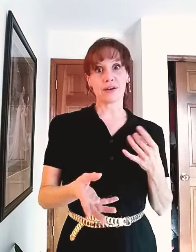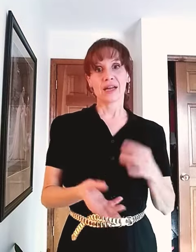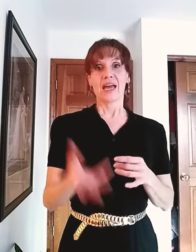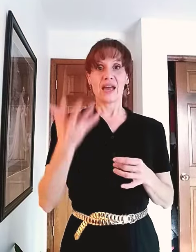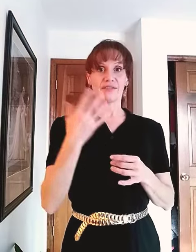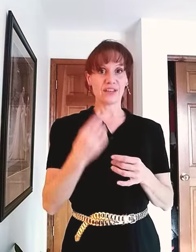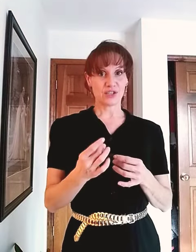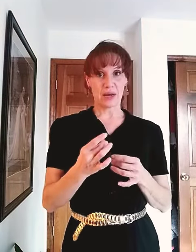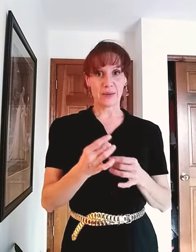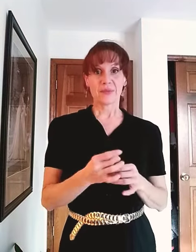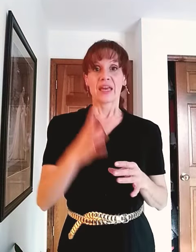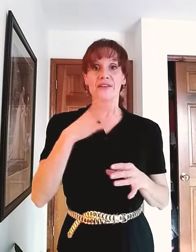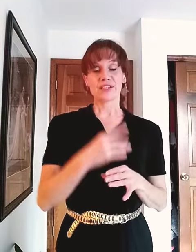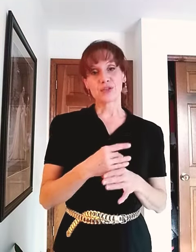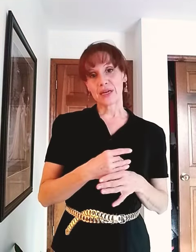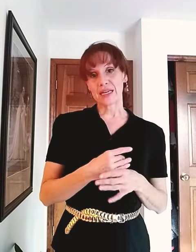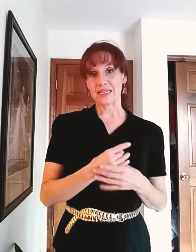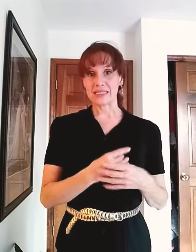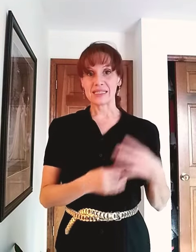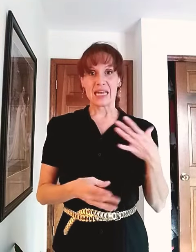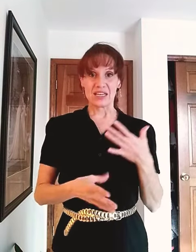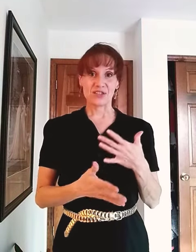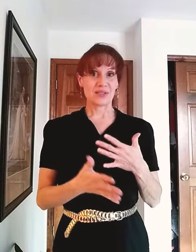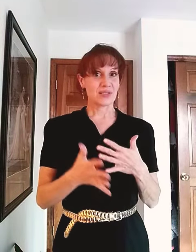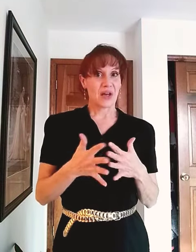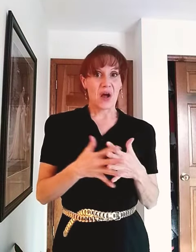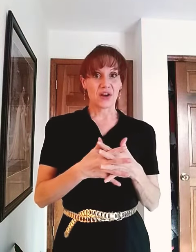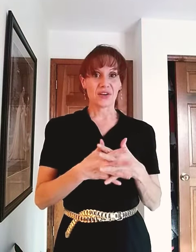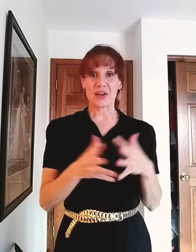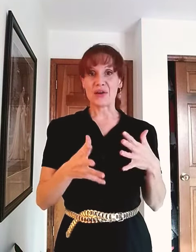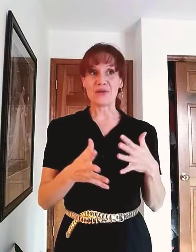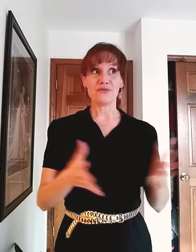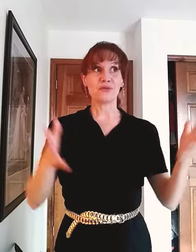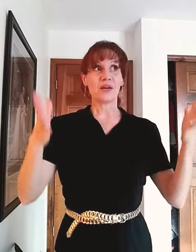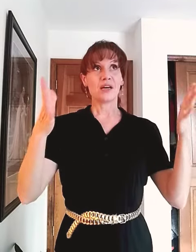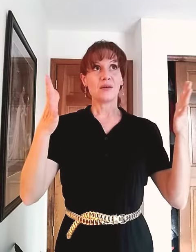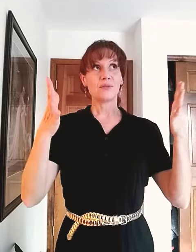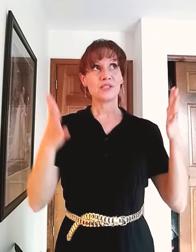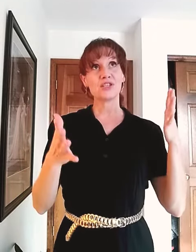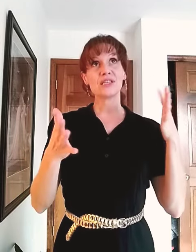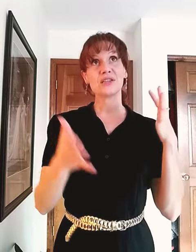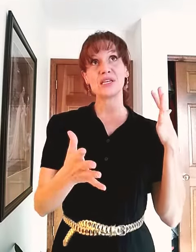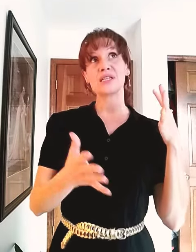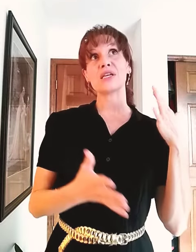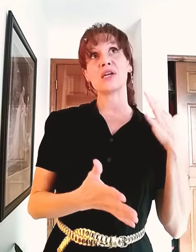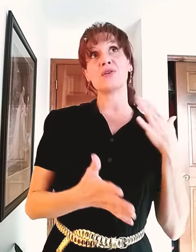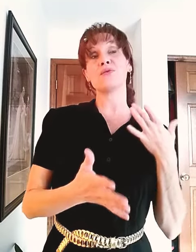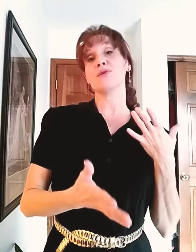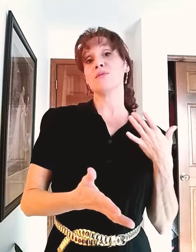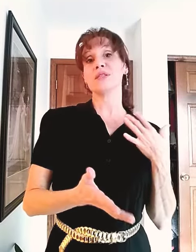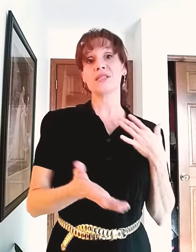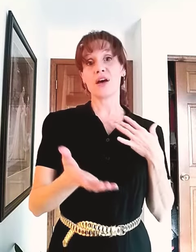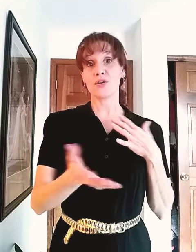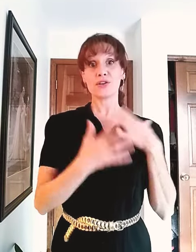and feng shui. Feng shui is the ancient art of positioning things in your room or in your